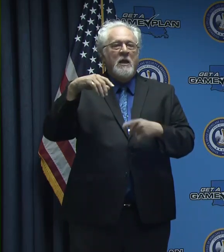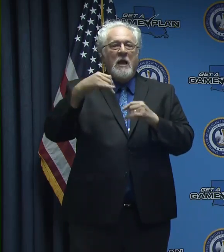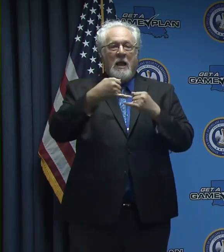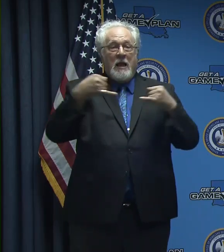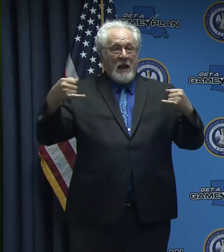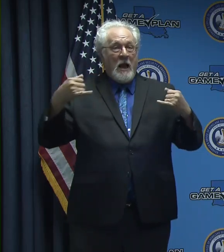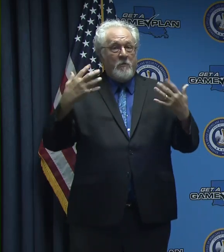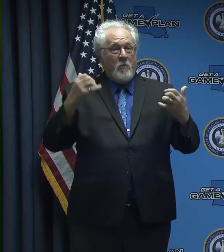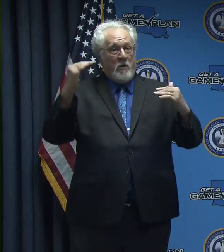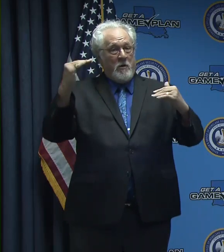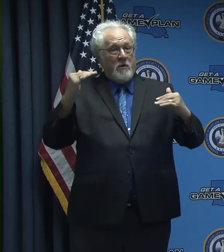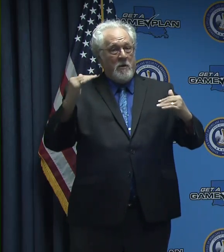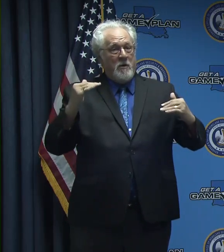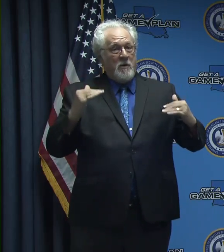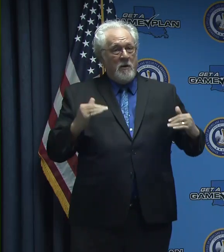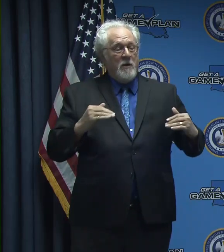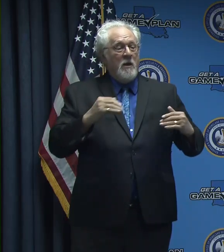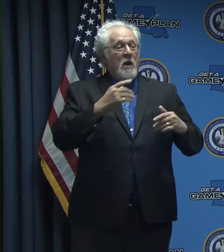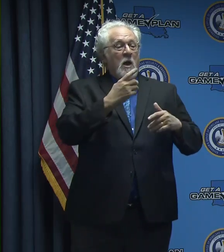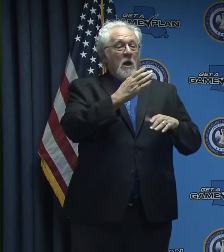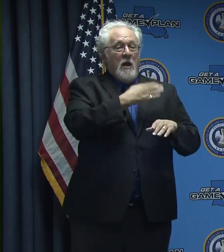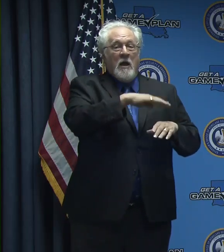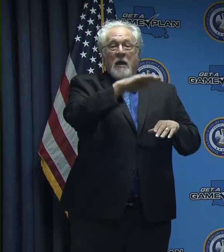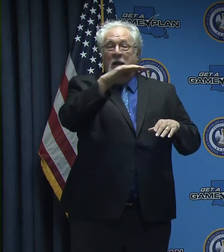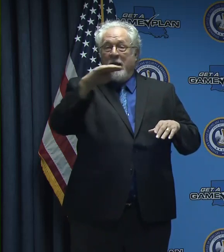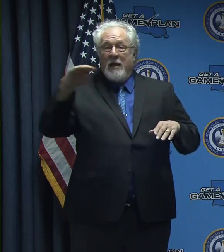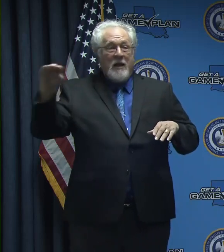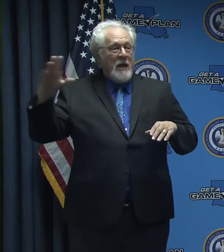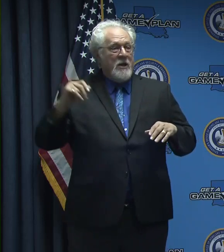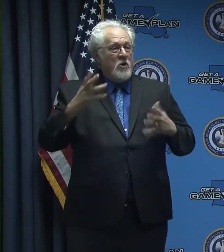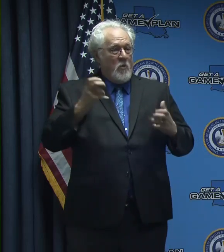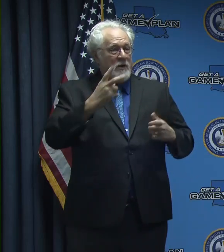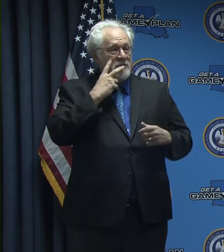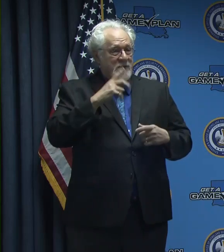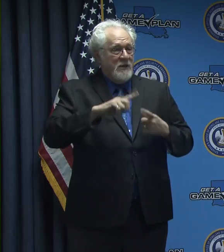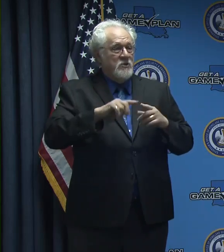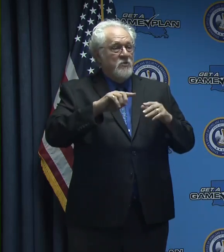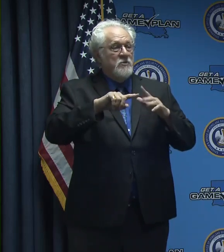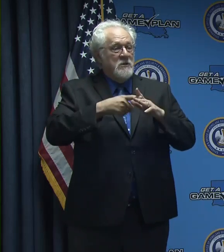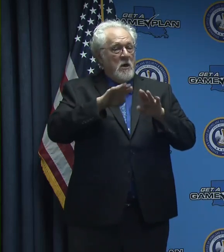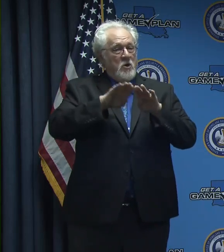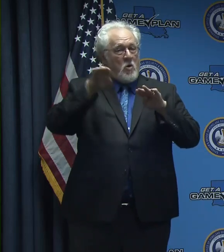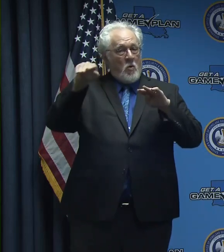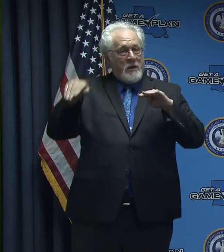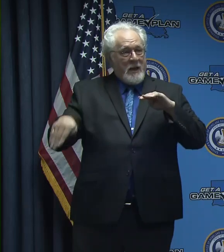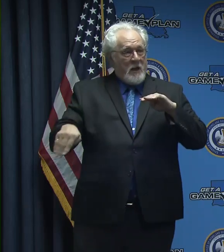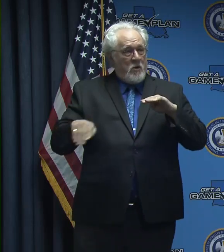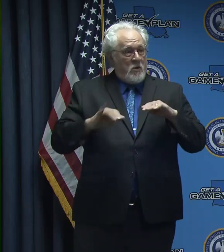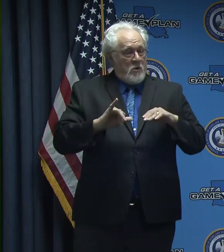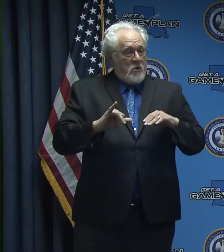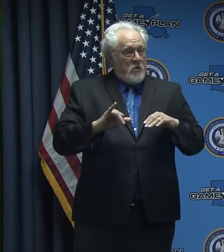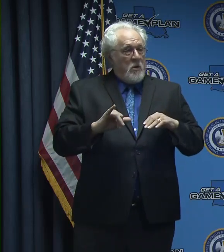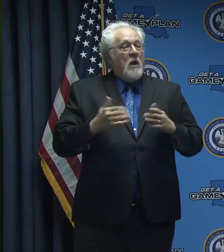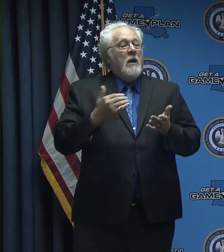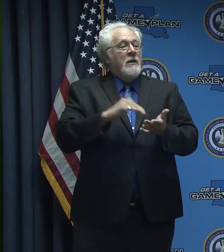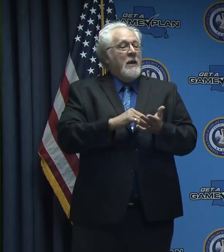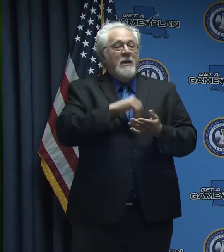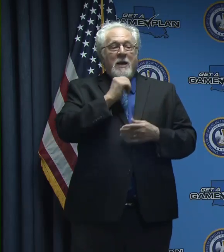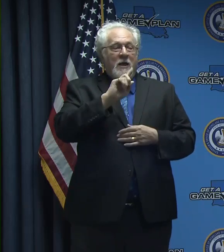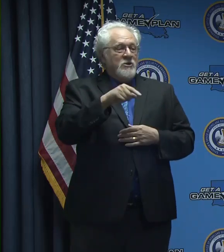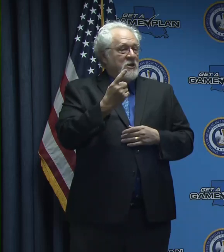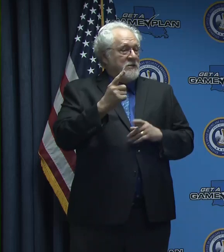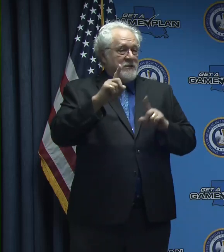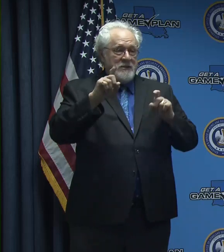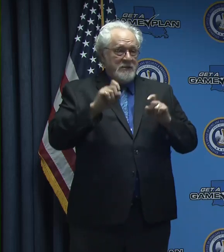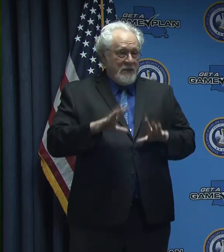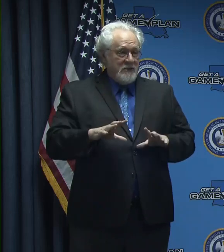line that we want to be, where we're flattening the curve, and ultimately you want to see it to start going down too. And again, it's not just your